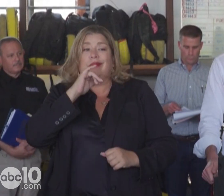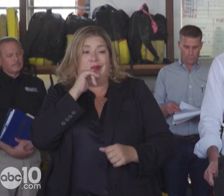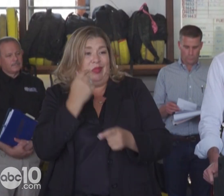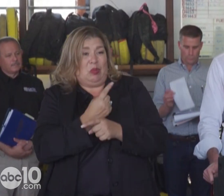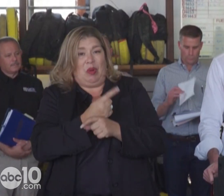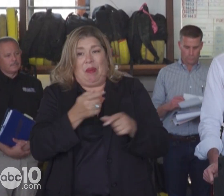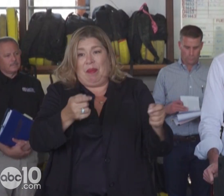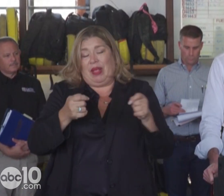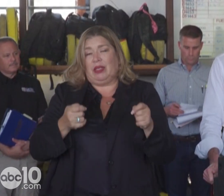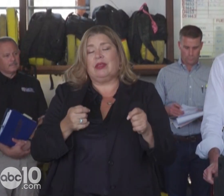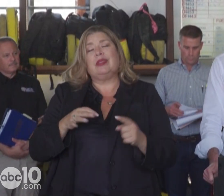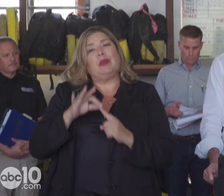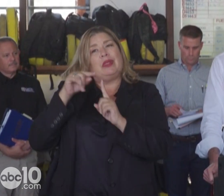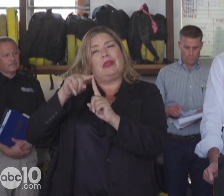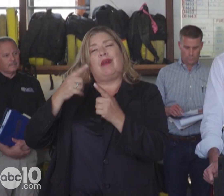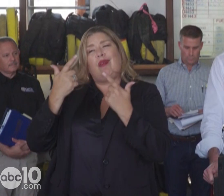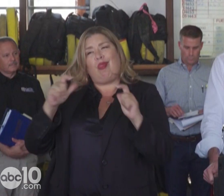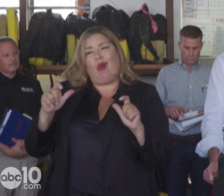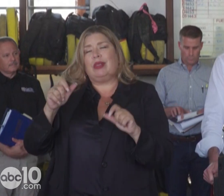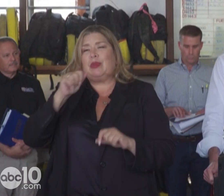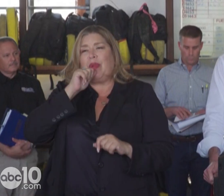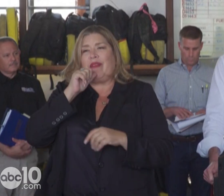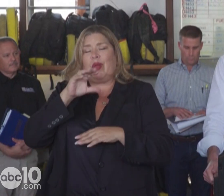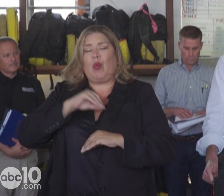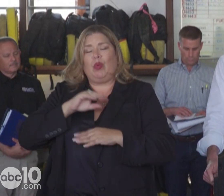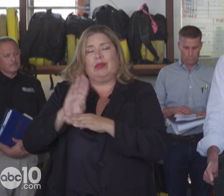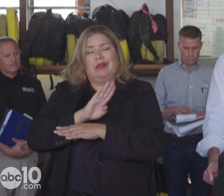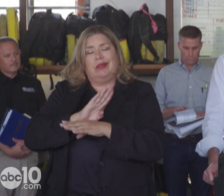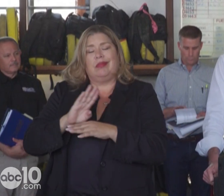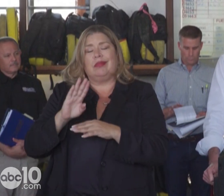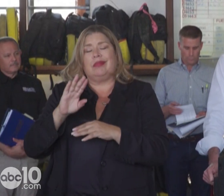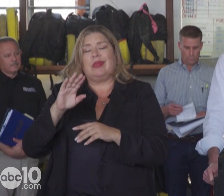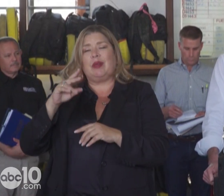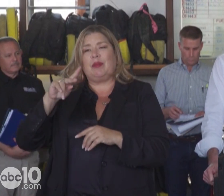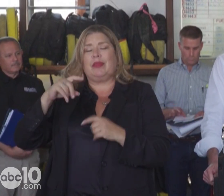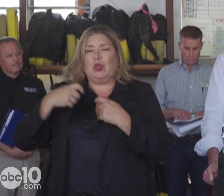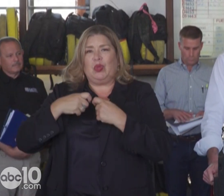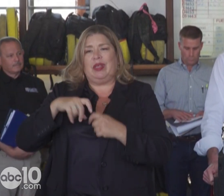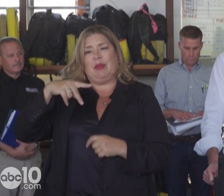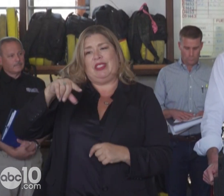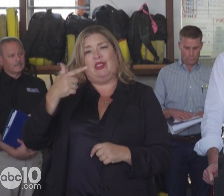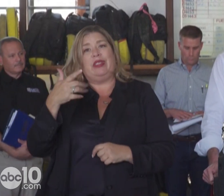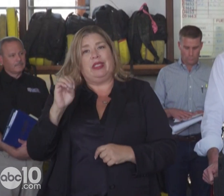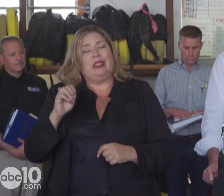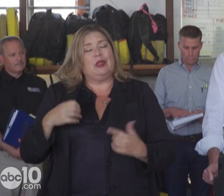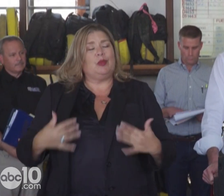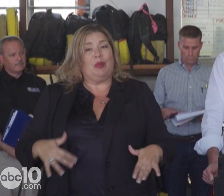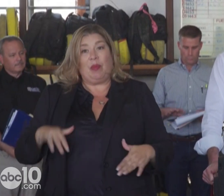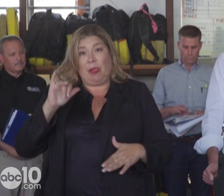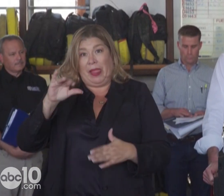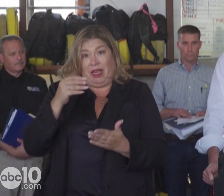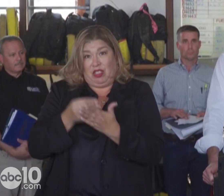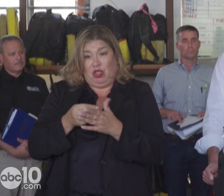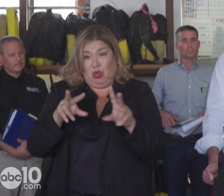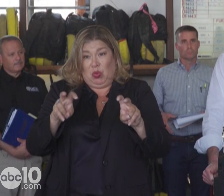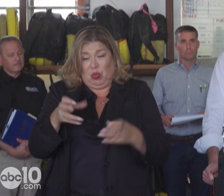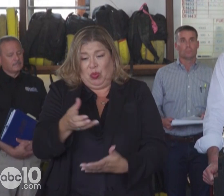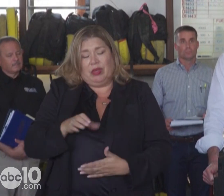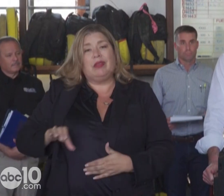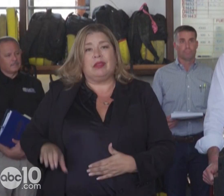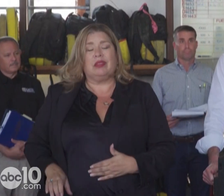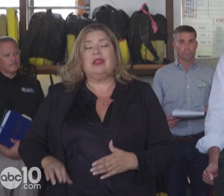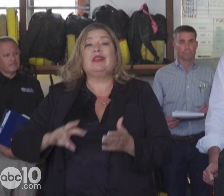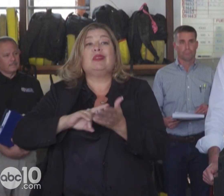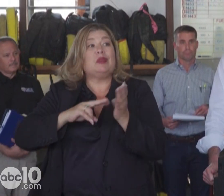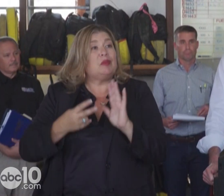with the largest investor-owned utility in the state of California, PG&E. That greed has precipitated